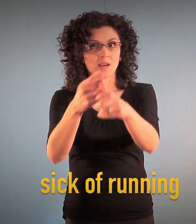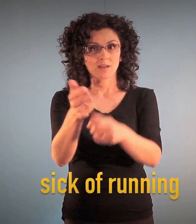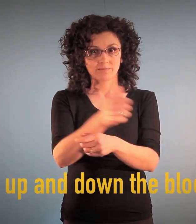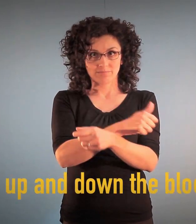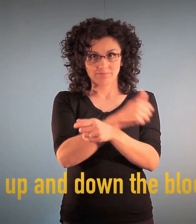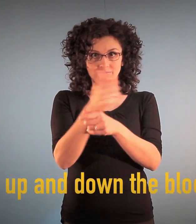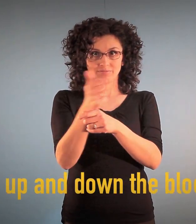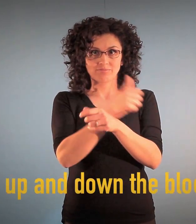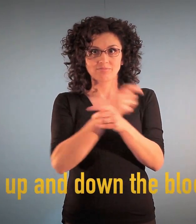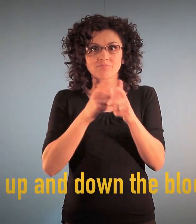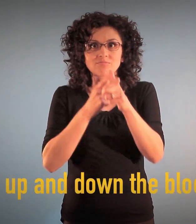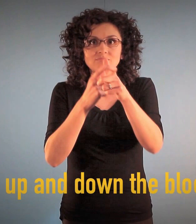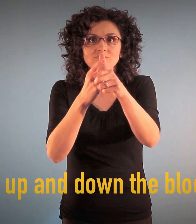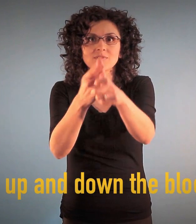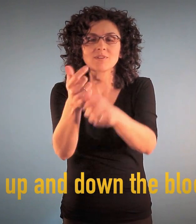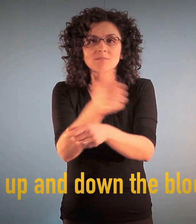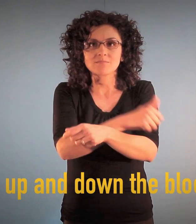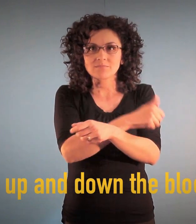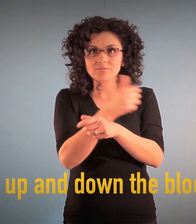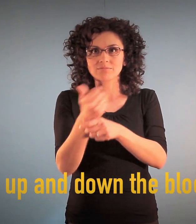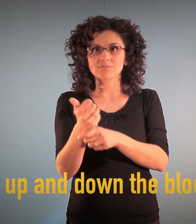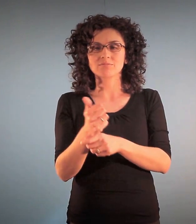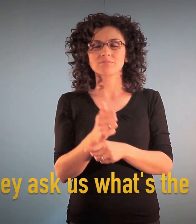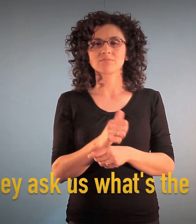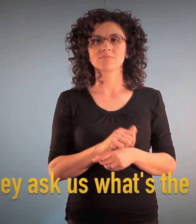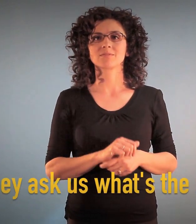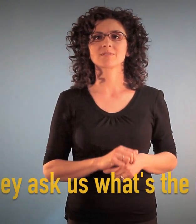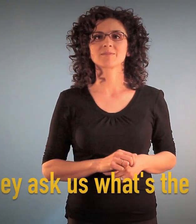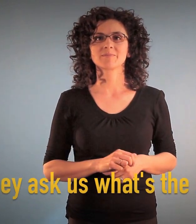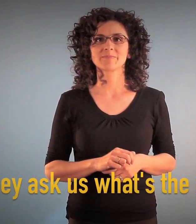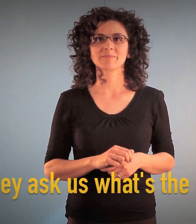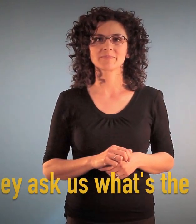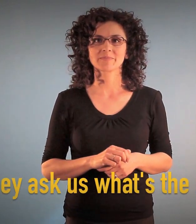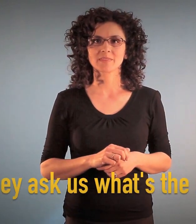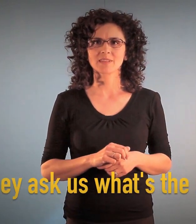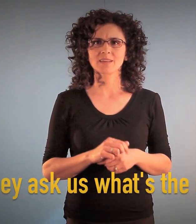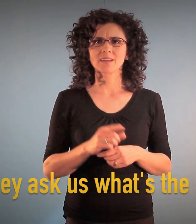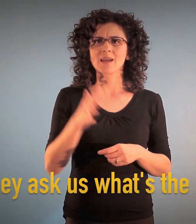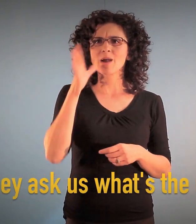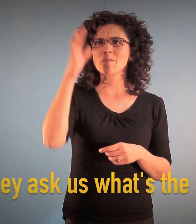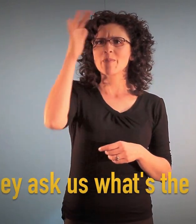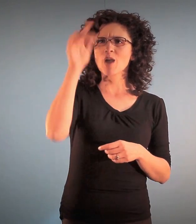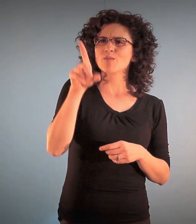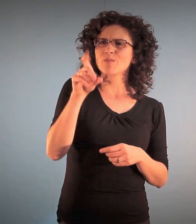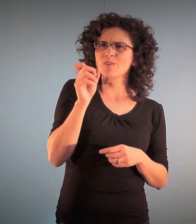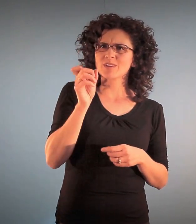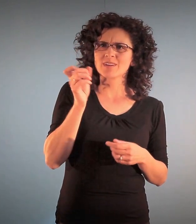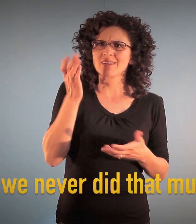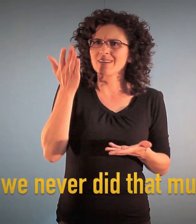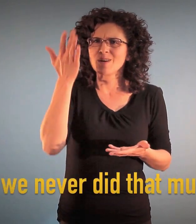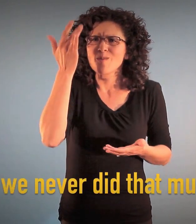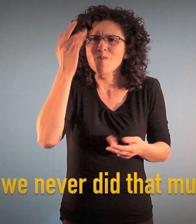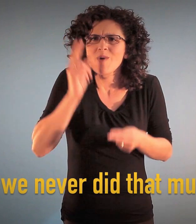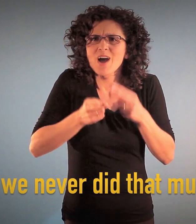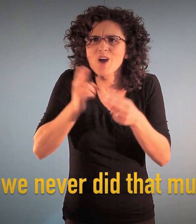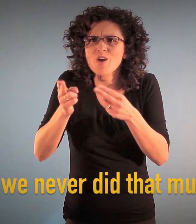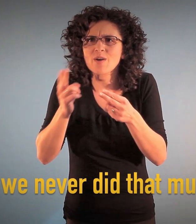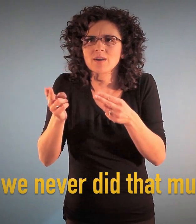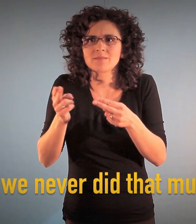Sick of running up and down the block They ask us what's the rush We never did